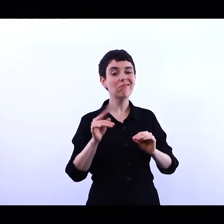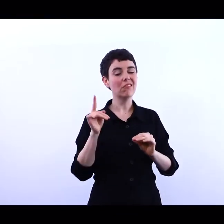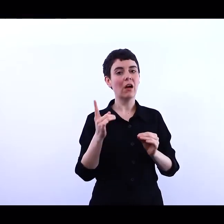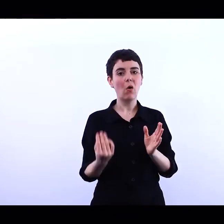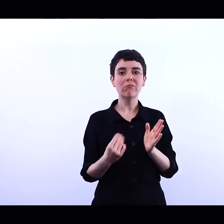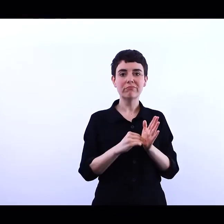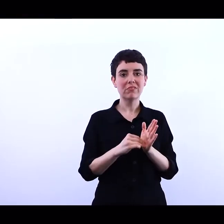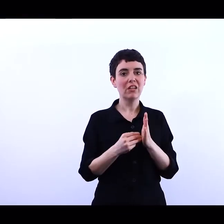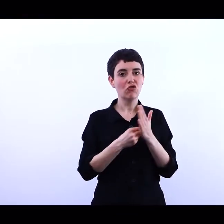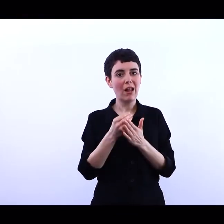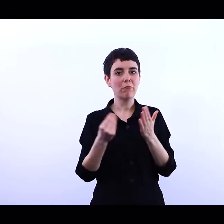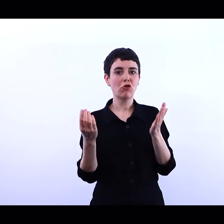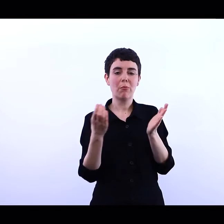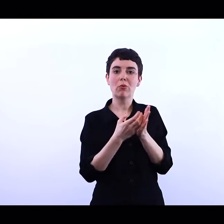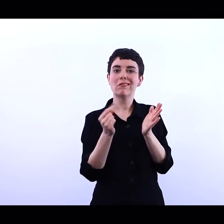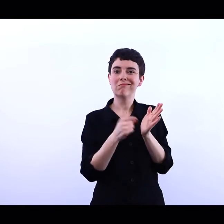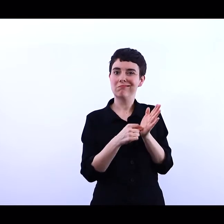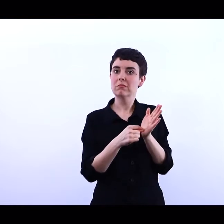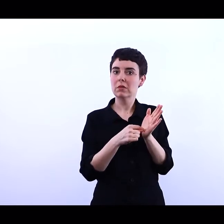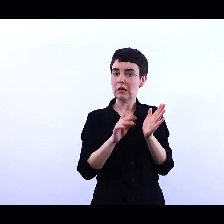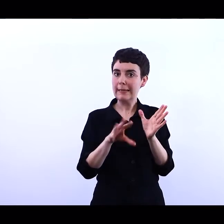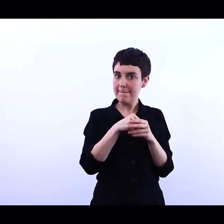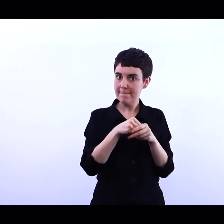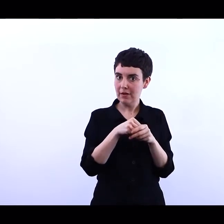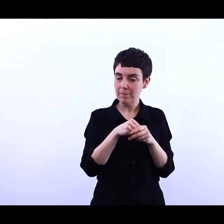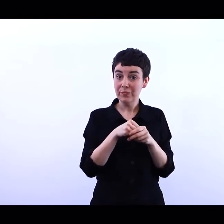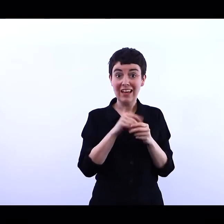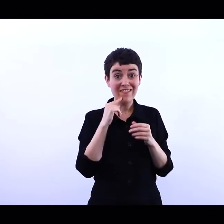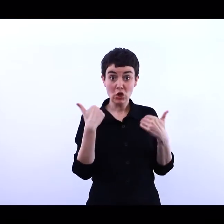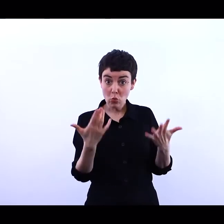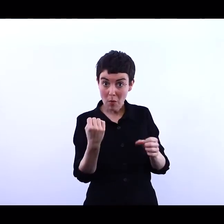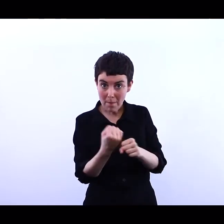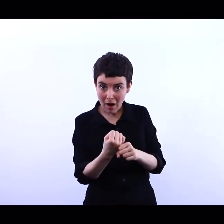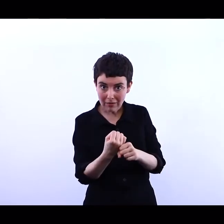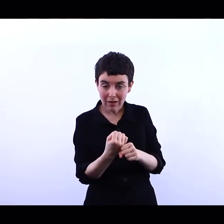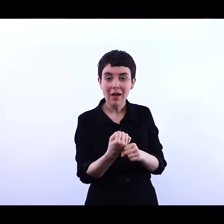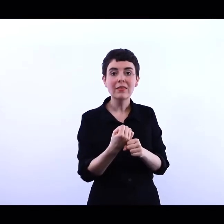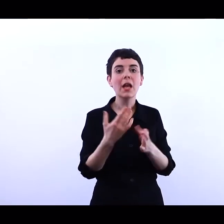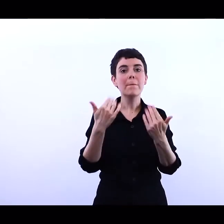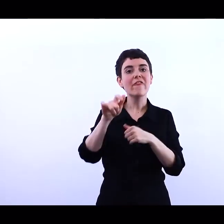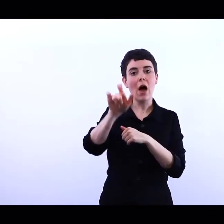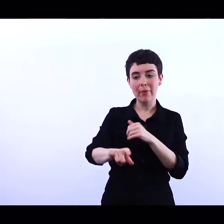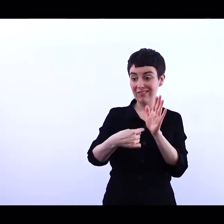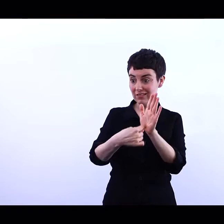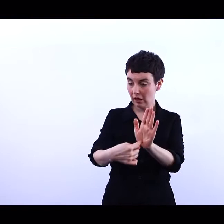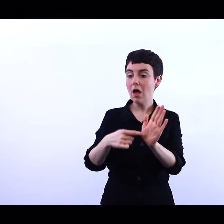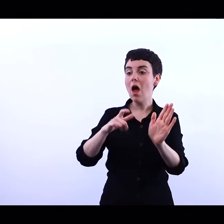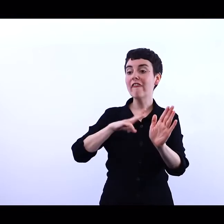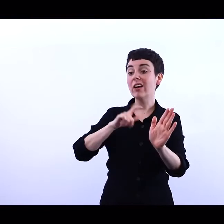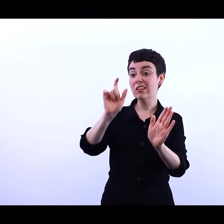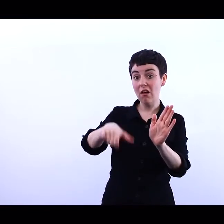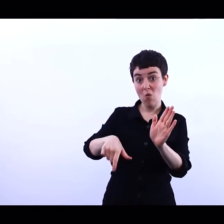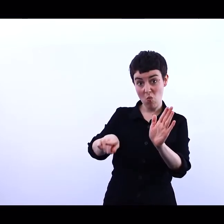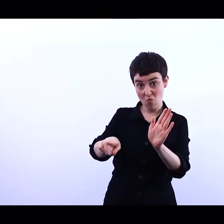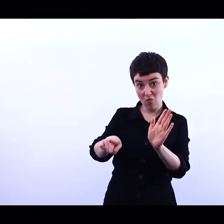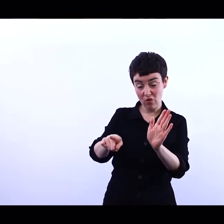like these in a job description, you make clear to the staff person what they can expect, what they can push for if they are not